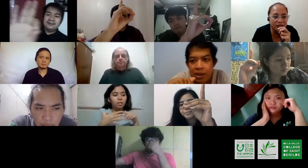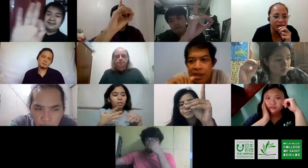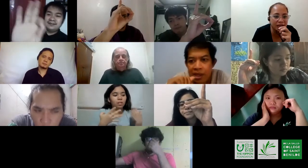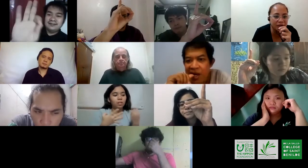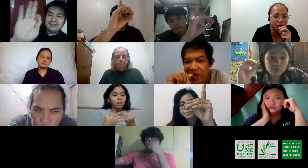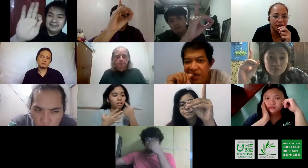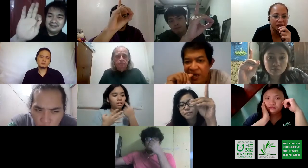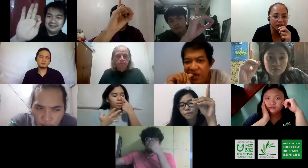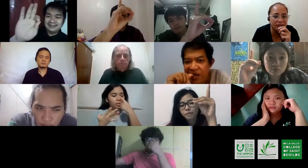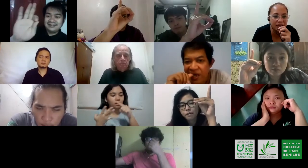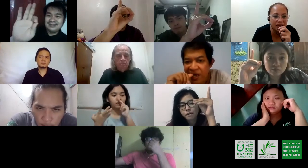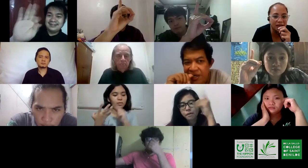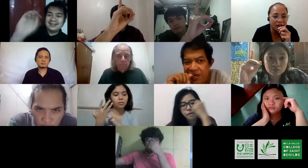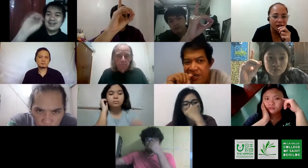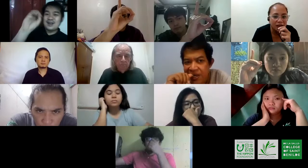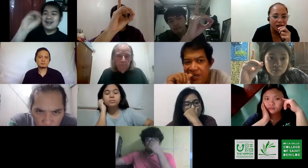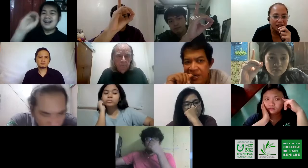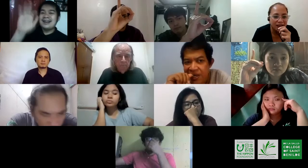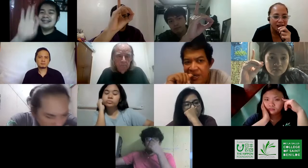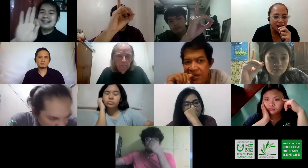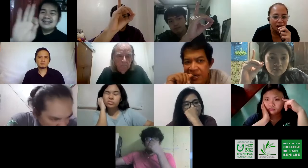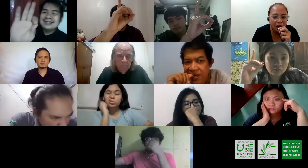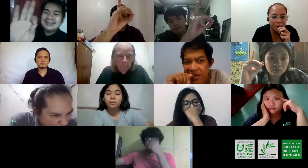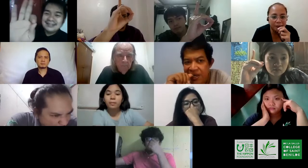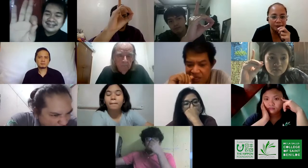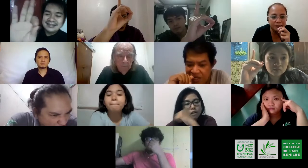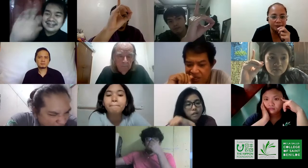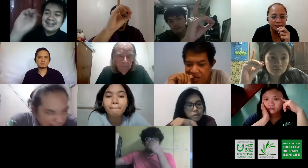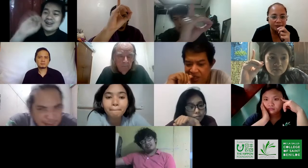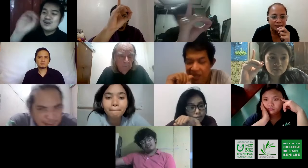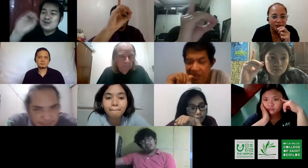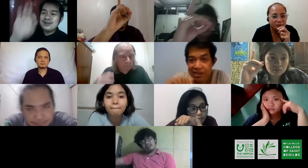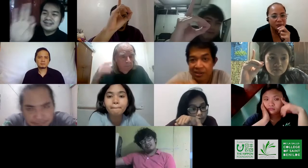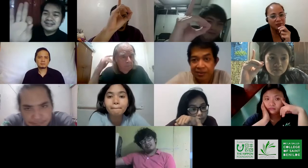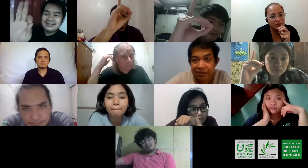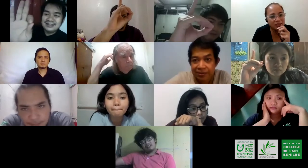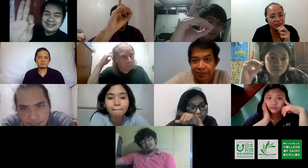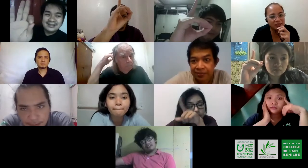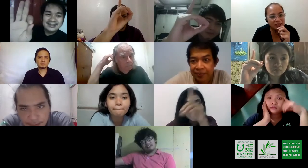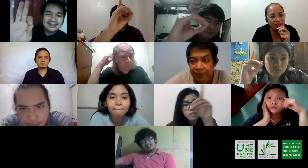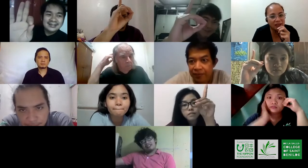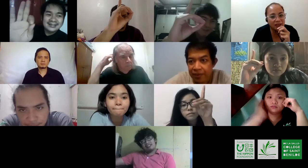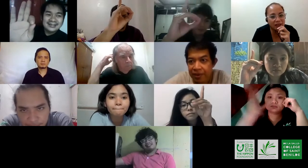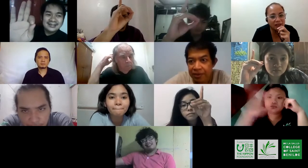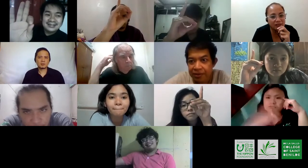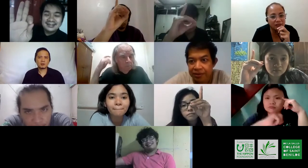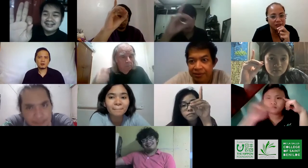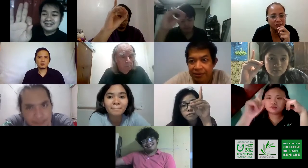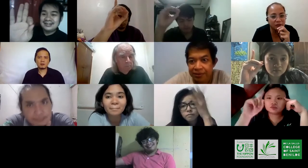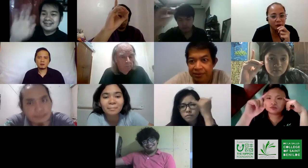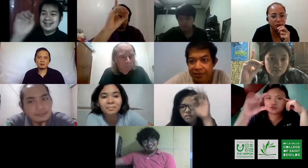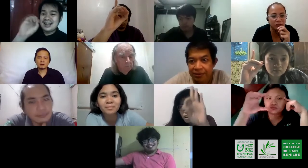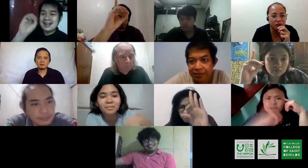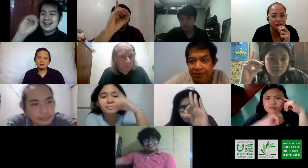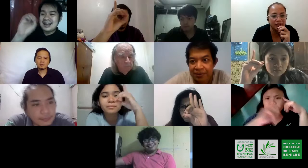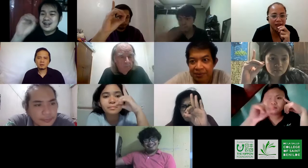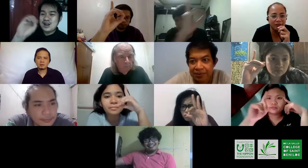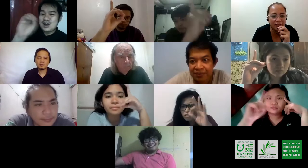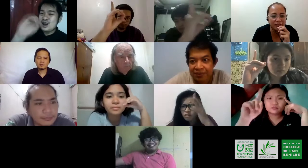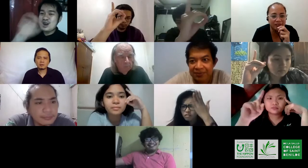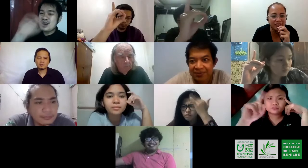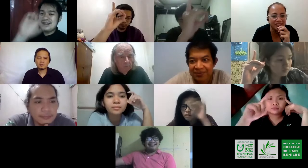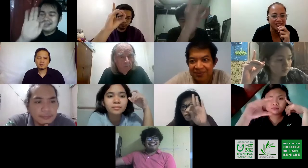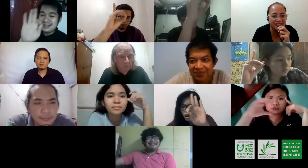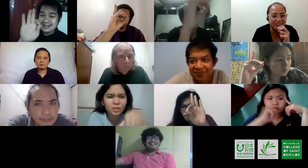letter D. Renz D. Um, Marvin is saying there's no option for letter